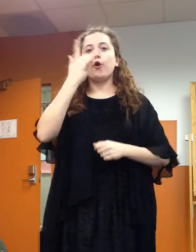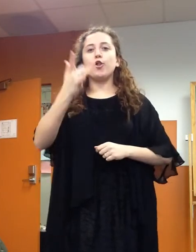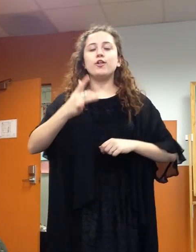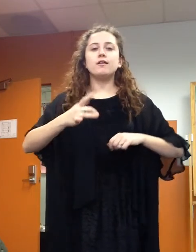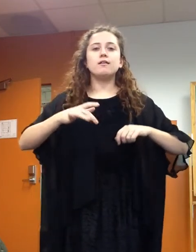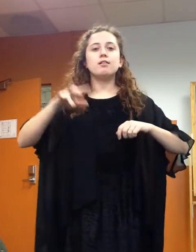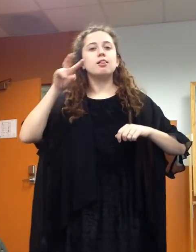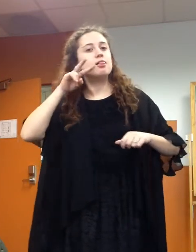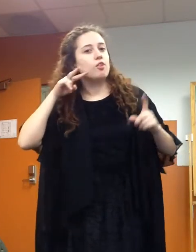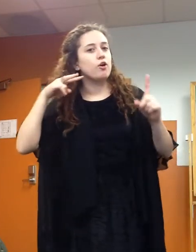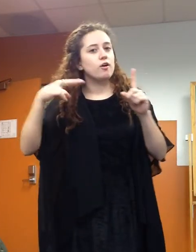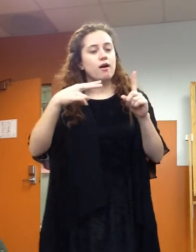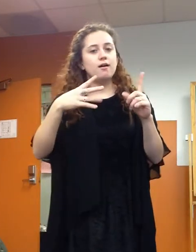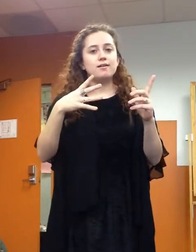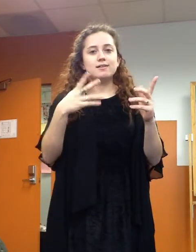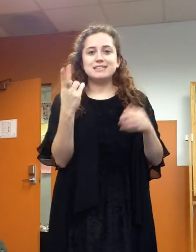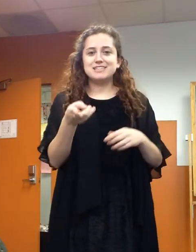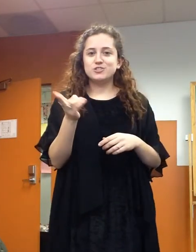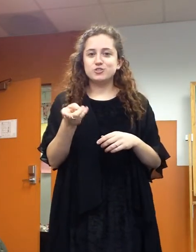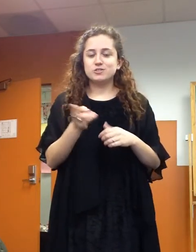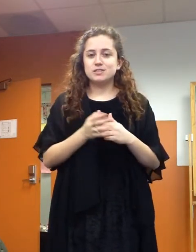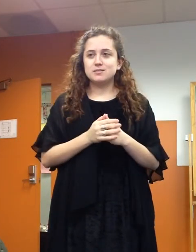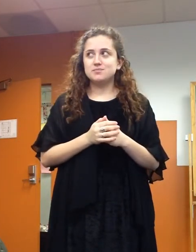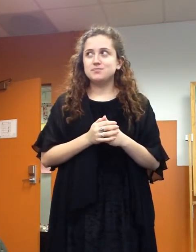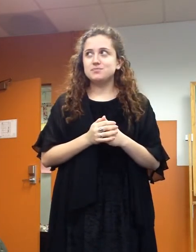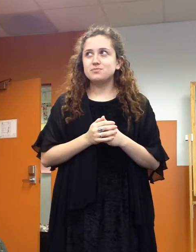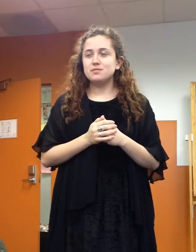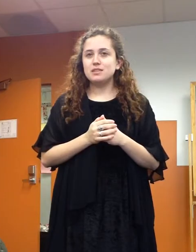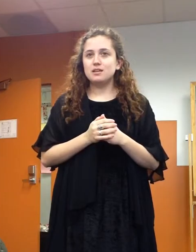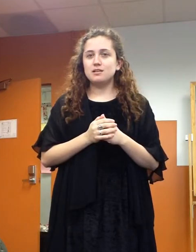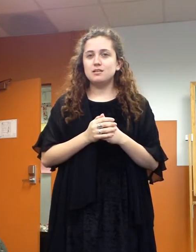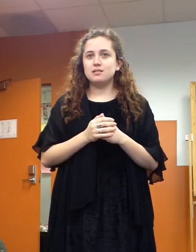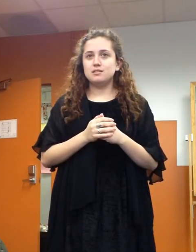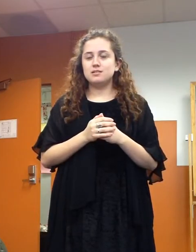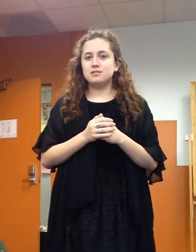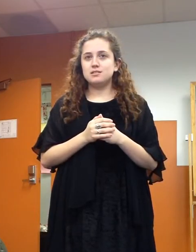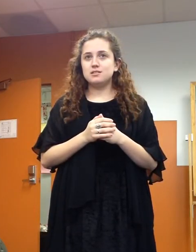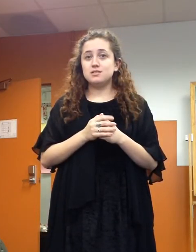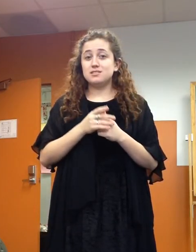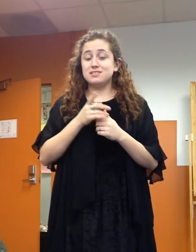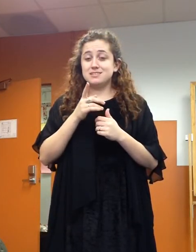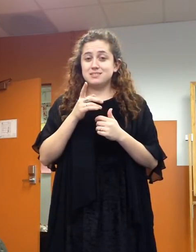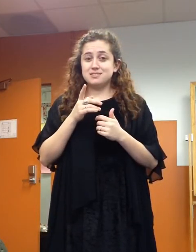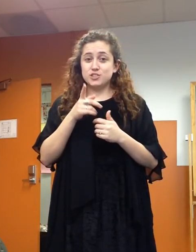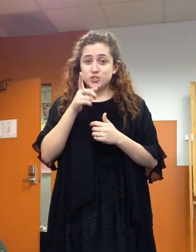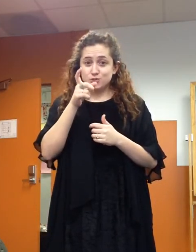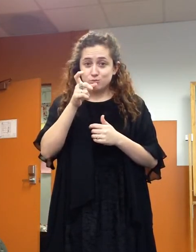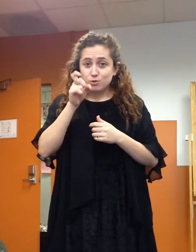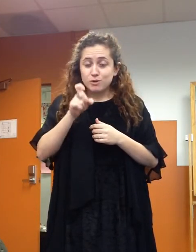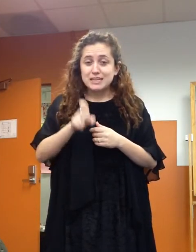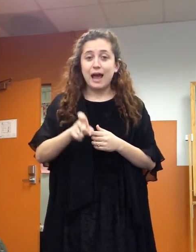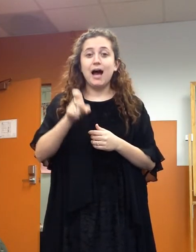meld with the new ways of teaching American history, you were going to have a narrative that